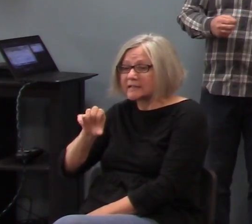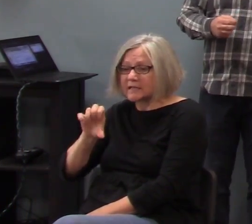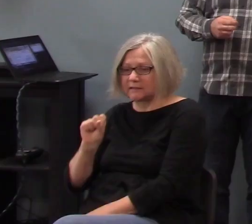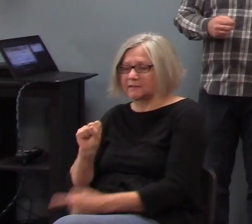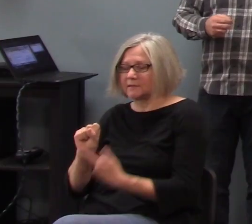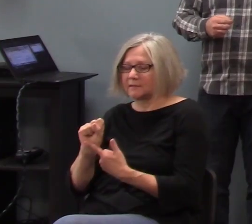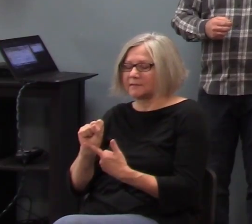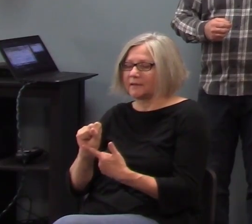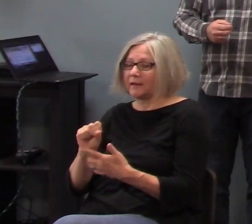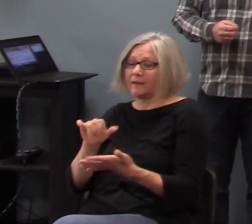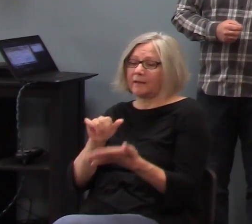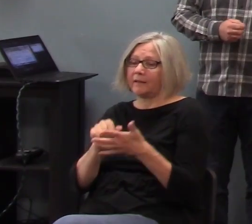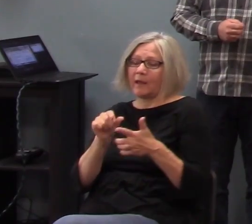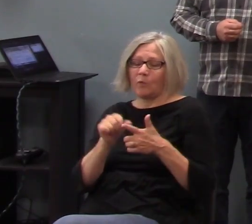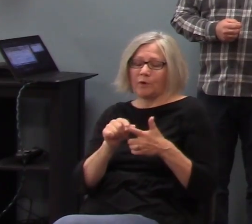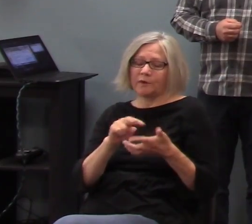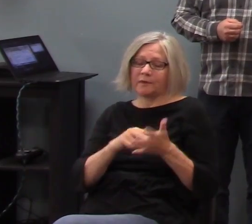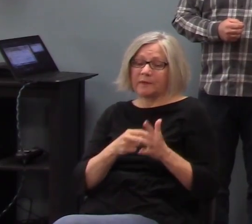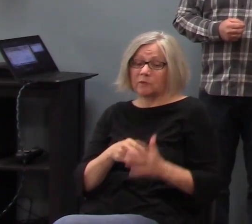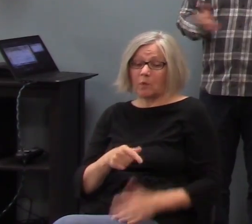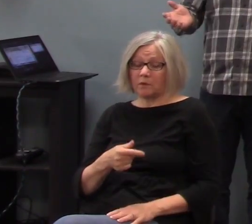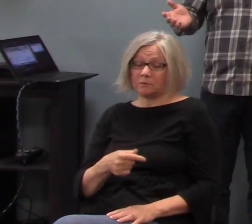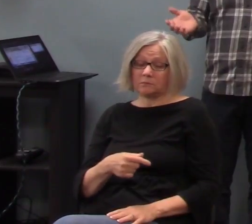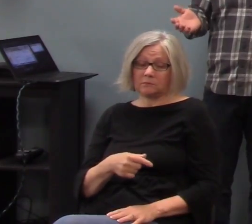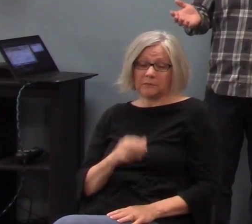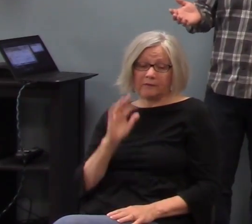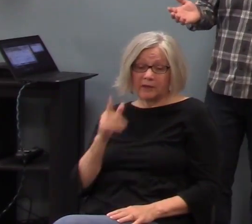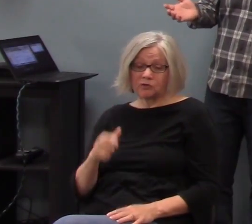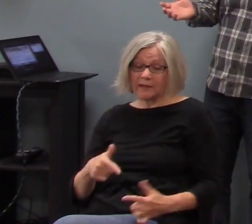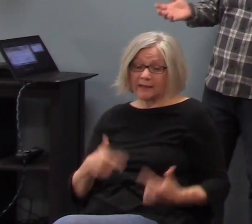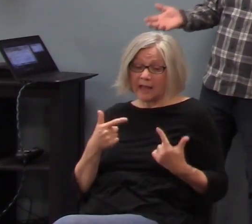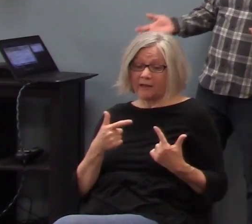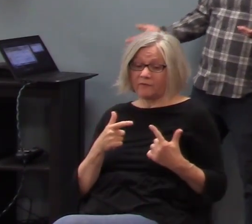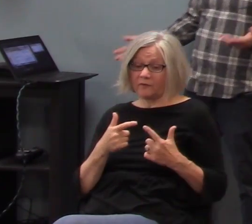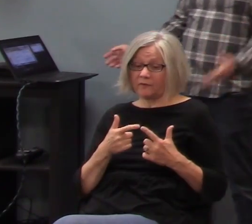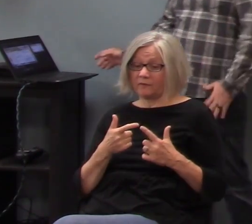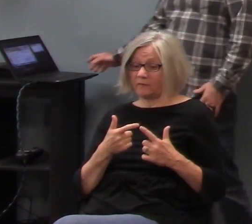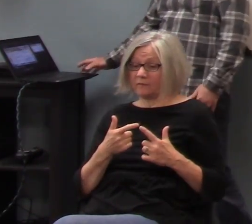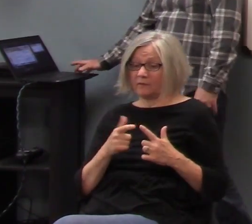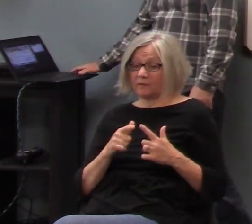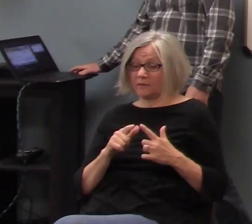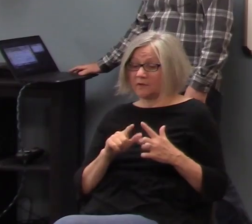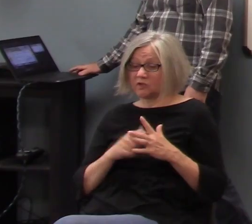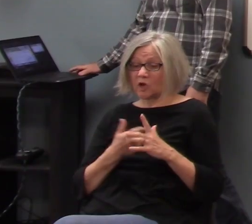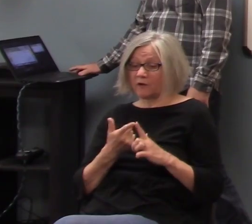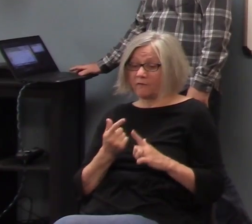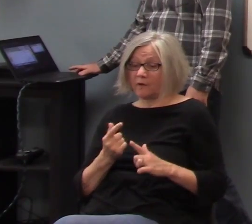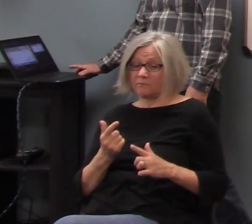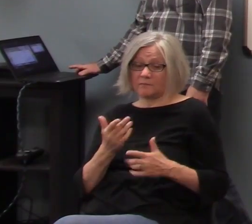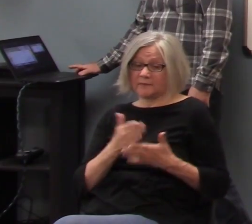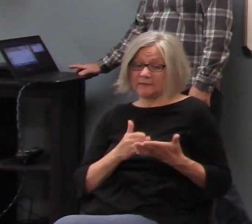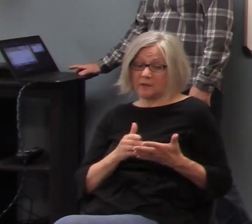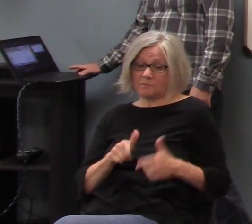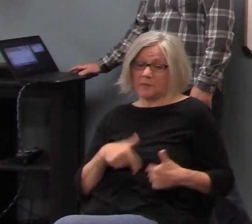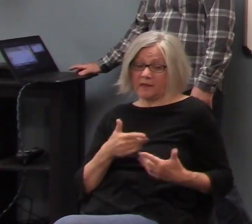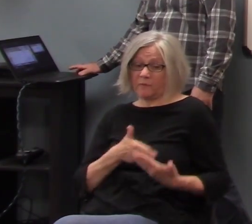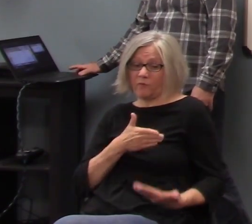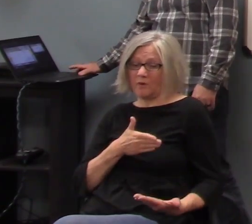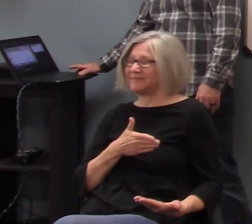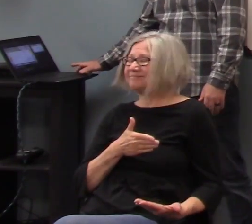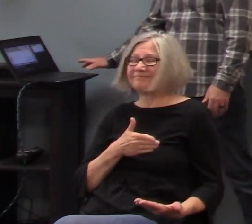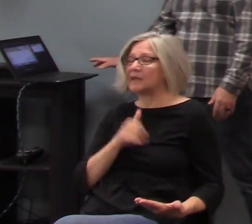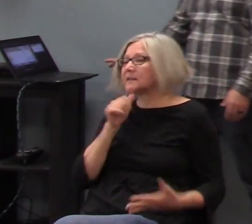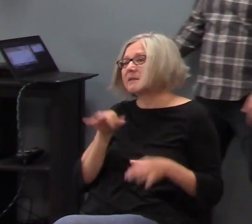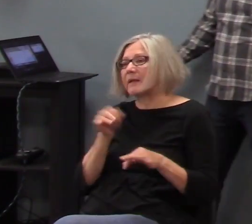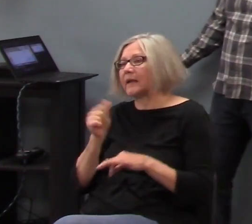at some point, life had to come from non-life. No, it didn't. Okay? That doesn't actually explain anything. Oh, here,